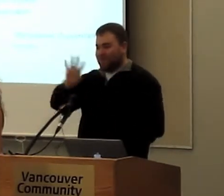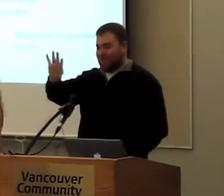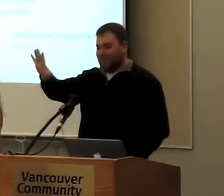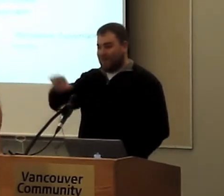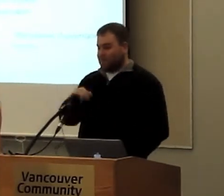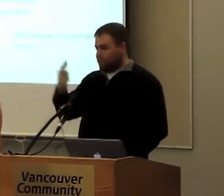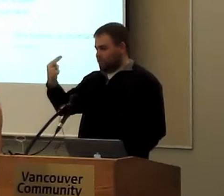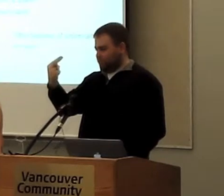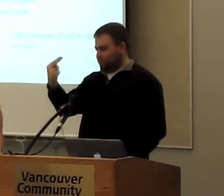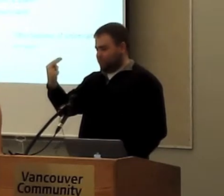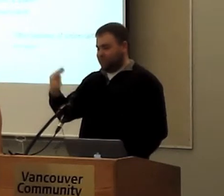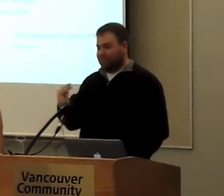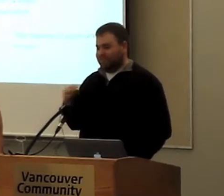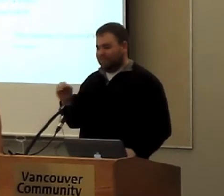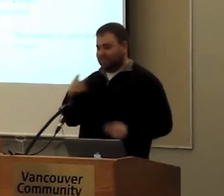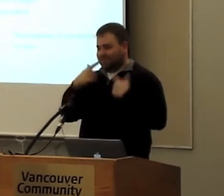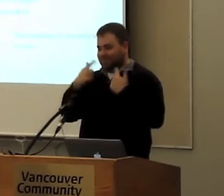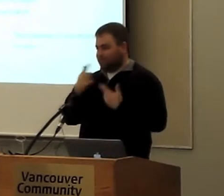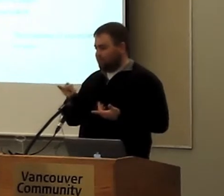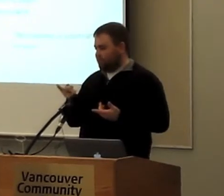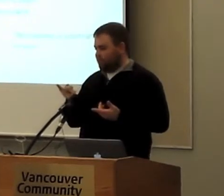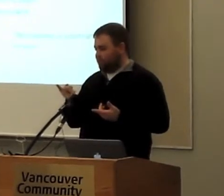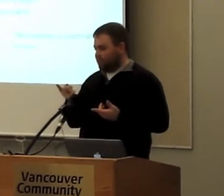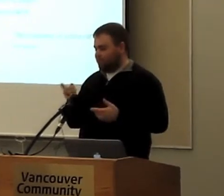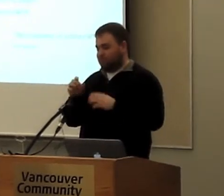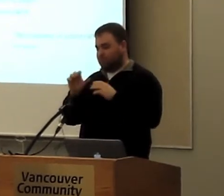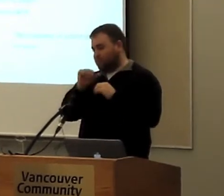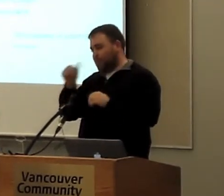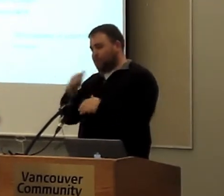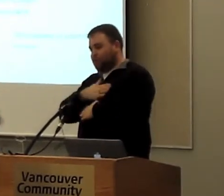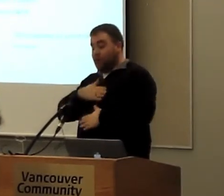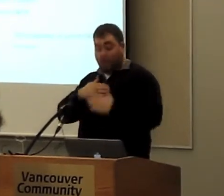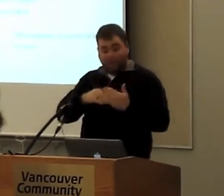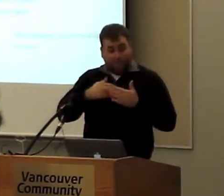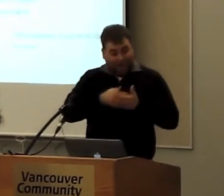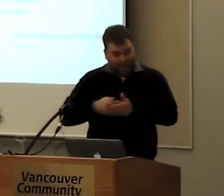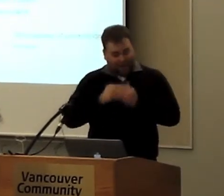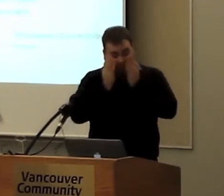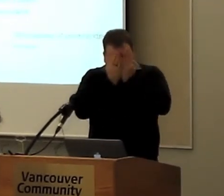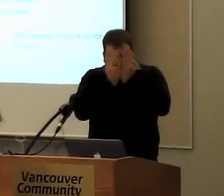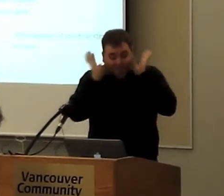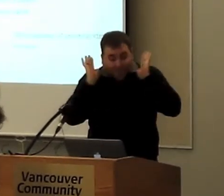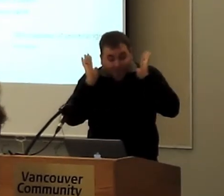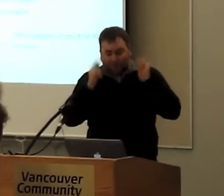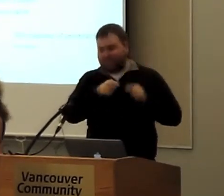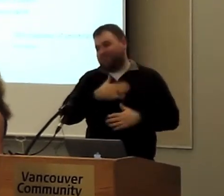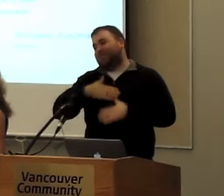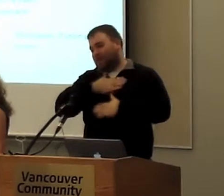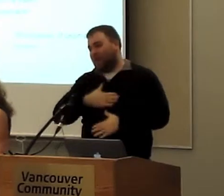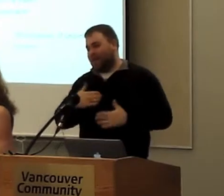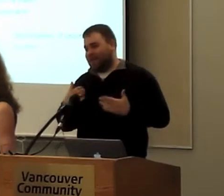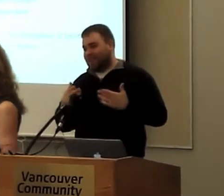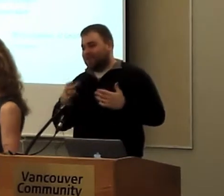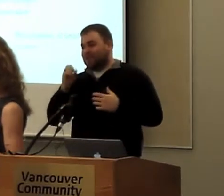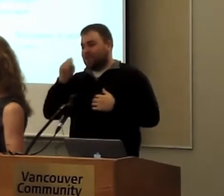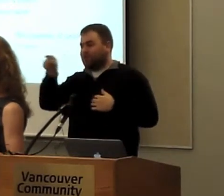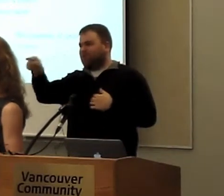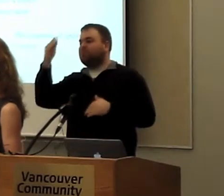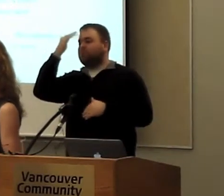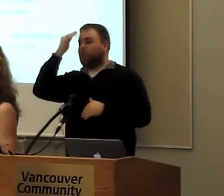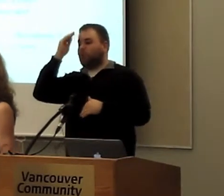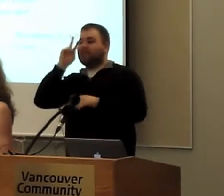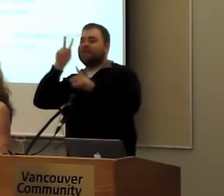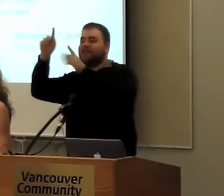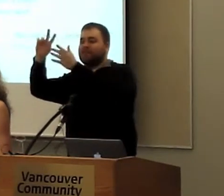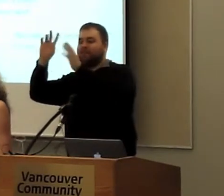so funny. But the babies works every time. So, I mean, we have a sense of incongruity, the unexpected.